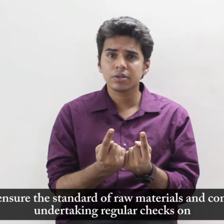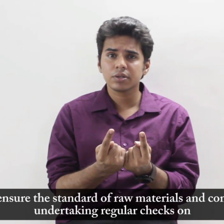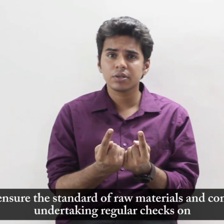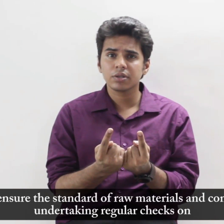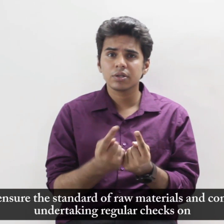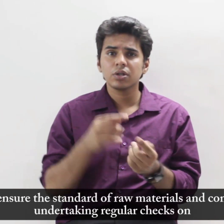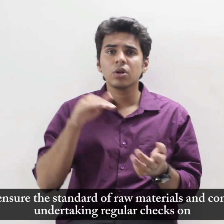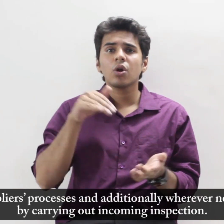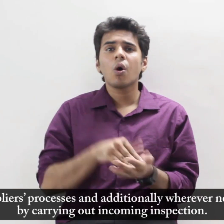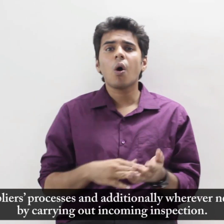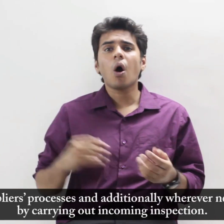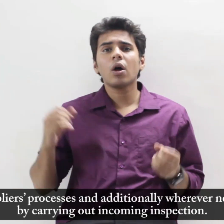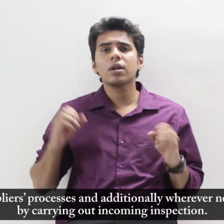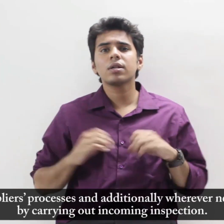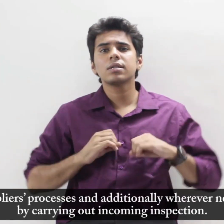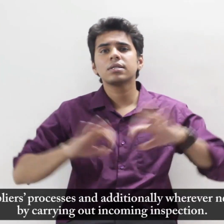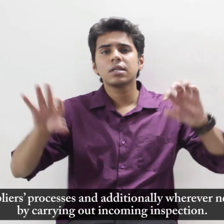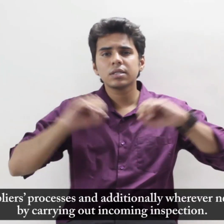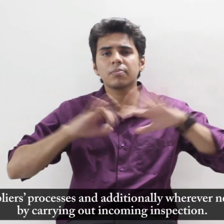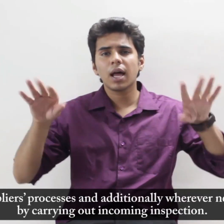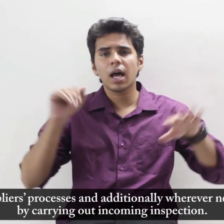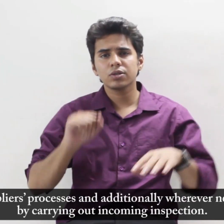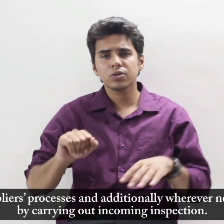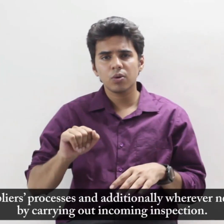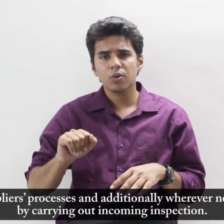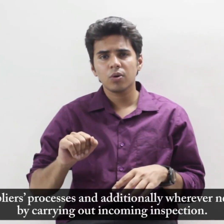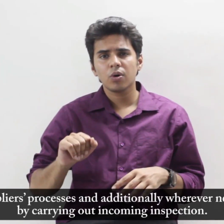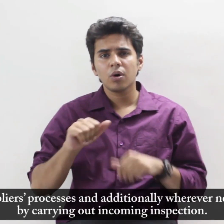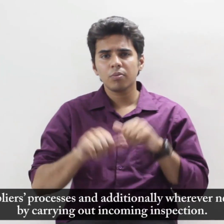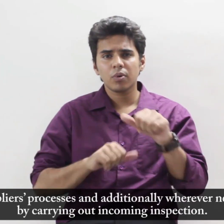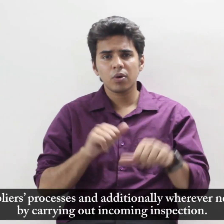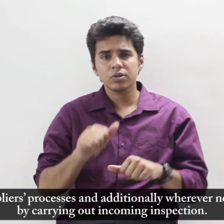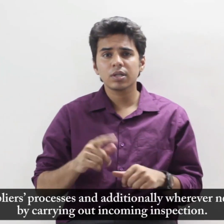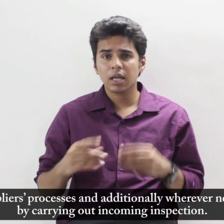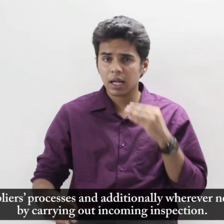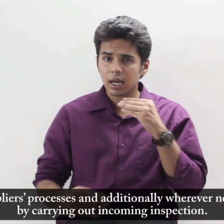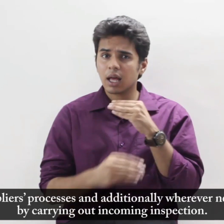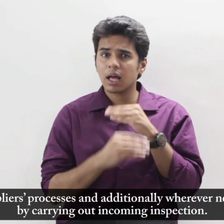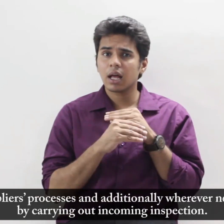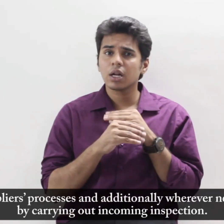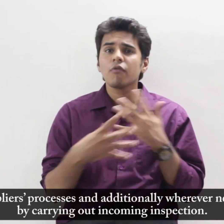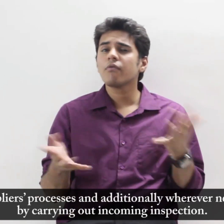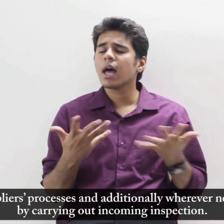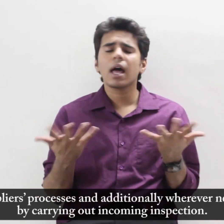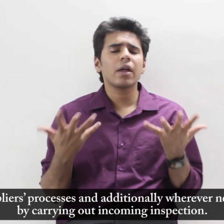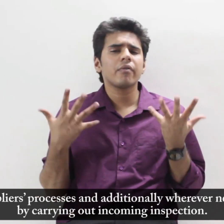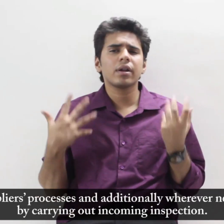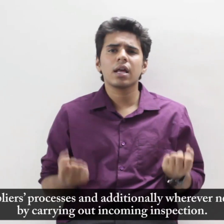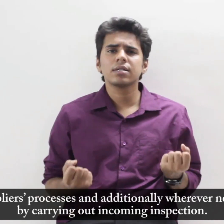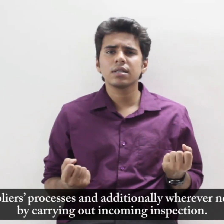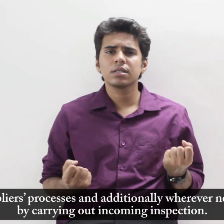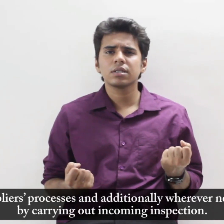the supplier's process, and additionally, wherever necessary, by carrying out incoming inspection.